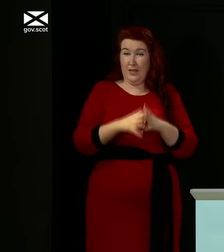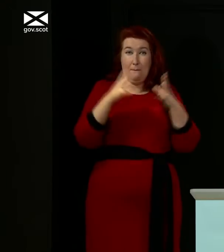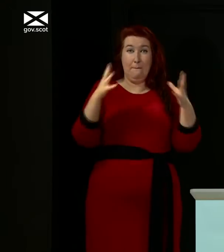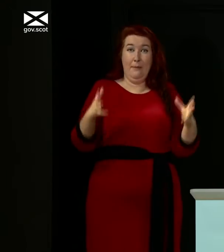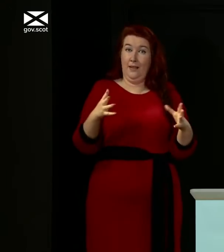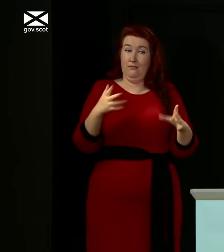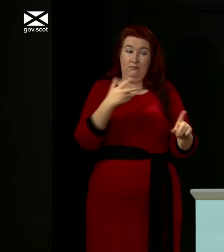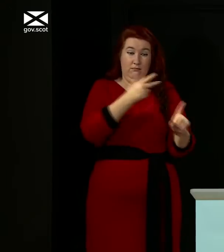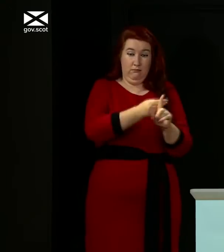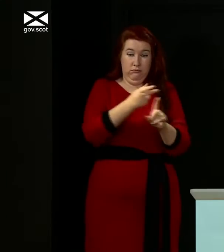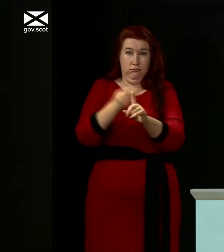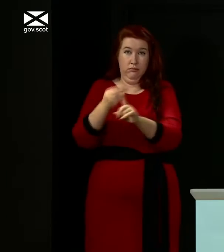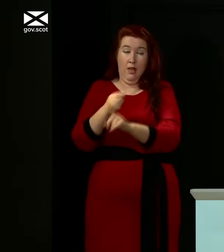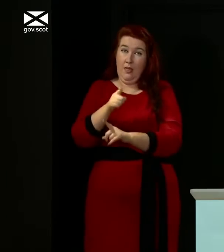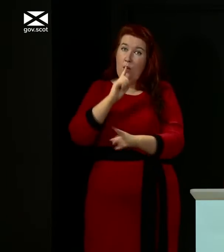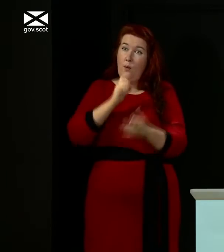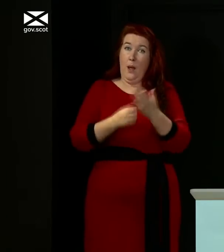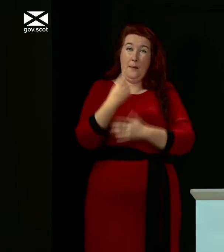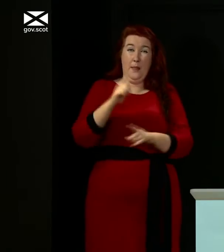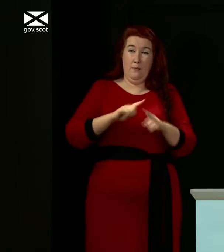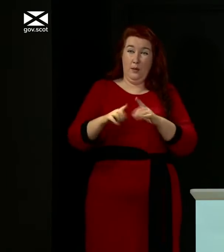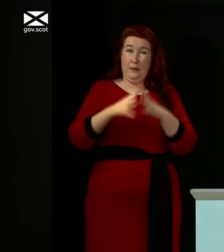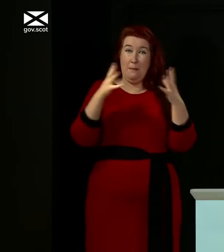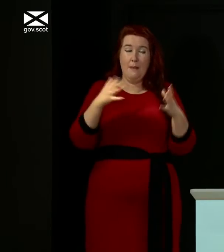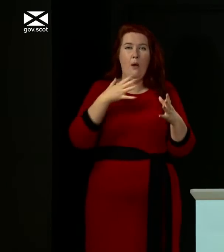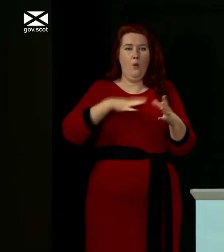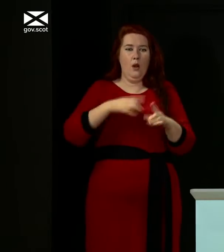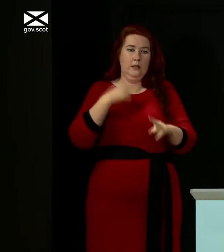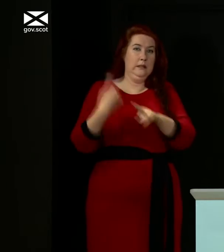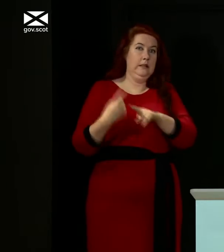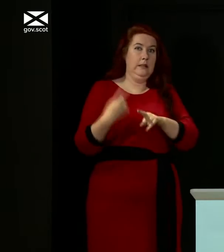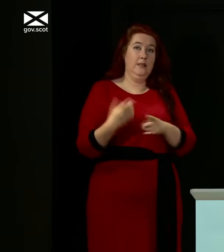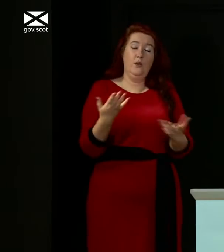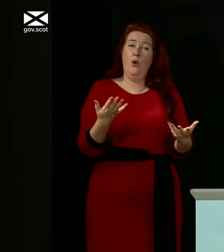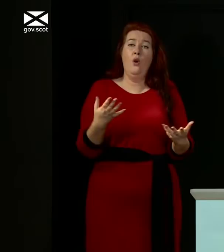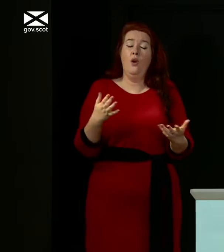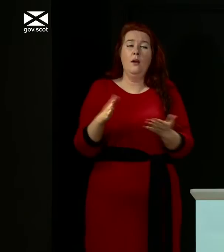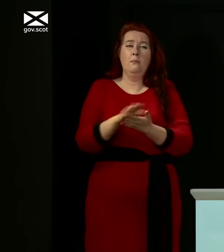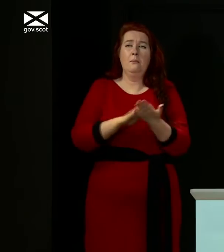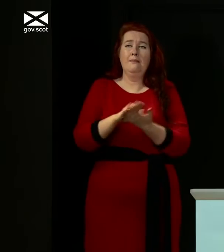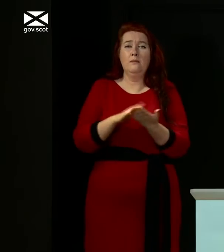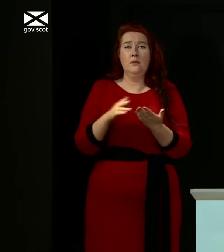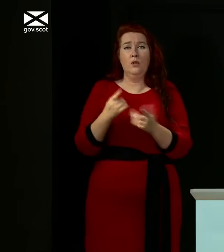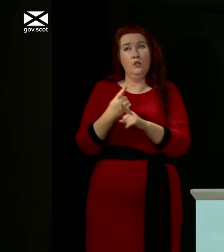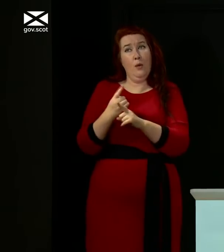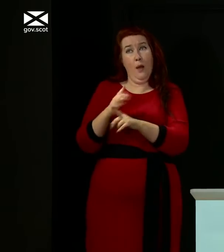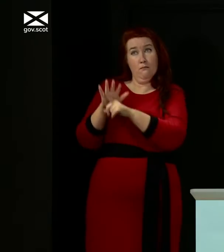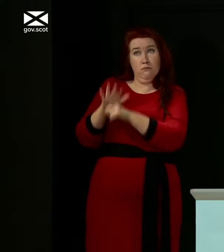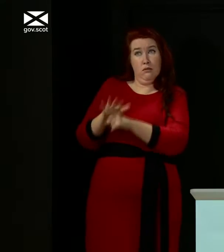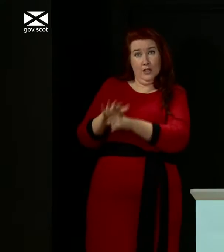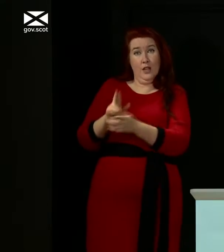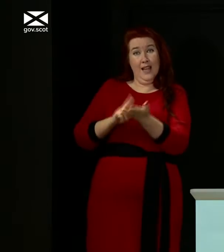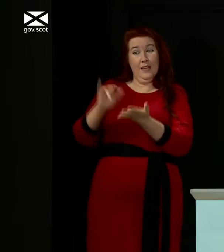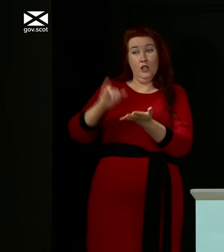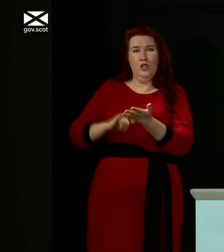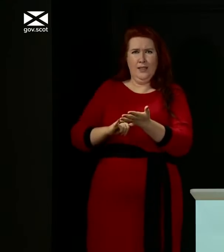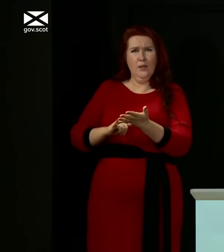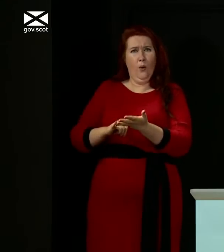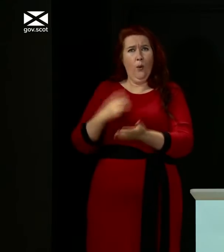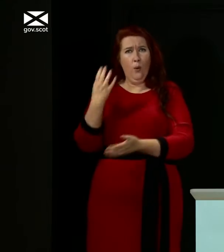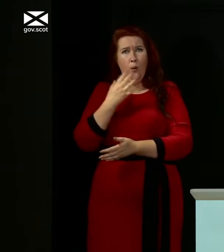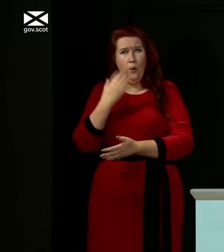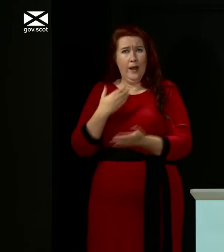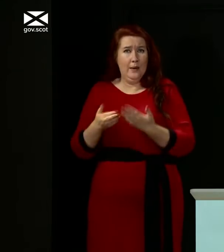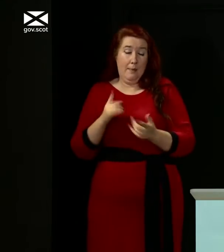country's history to be undertaken at pace. So clearly the pressures of that are extreme, but that's the job